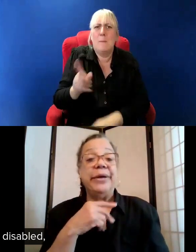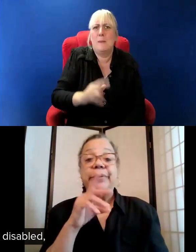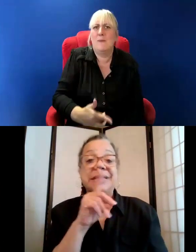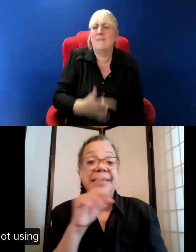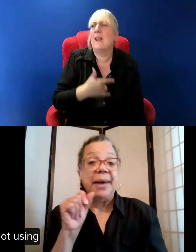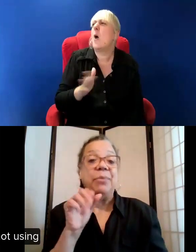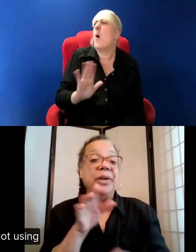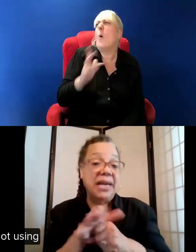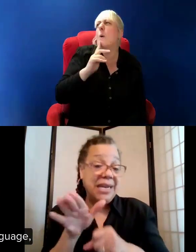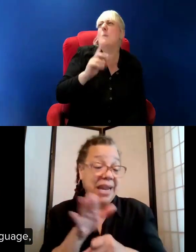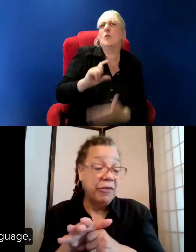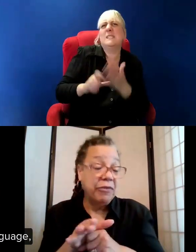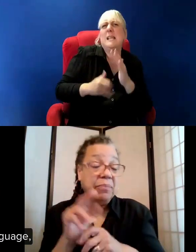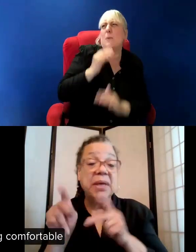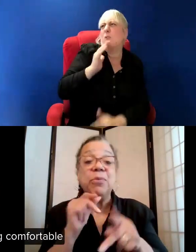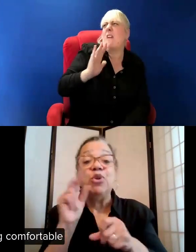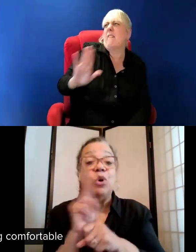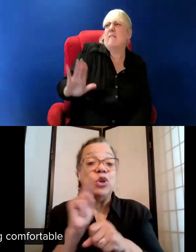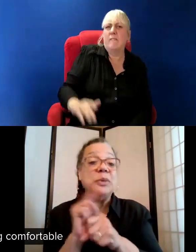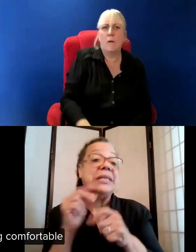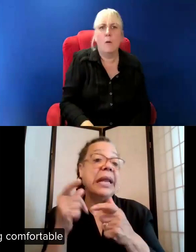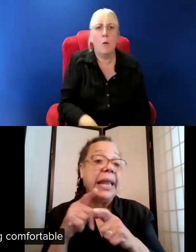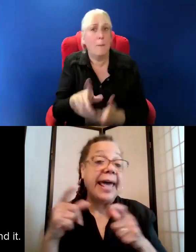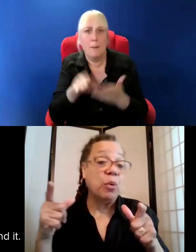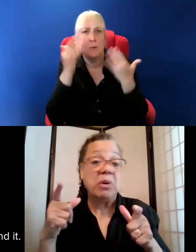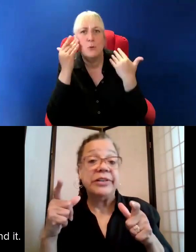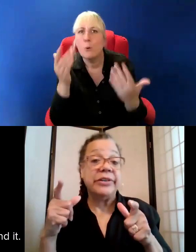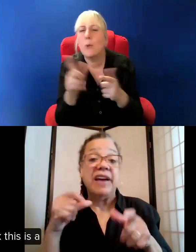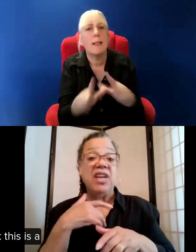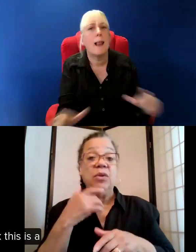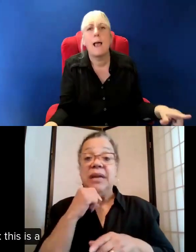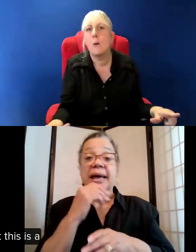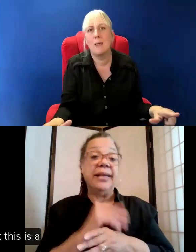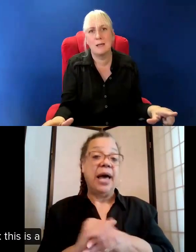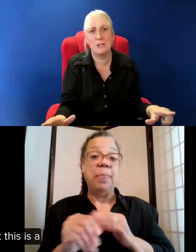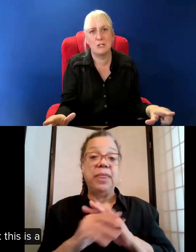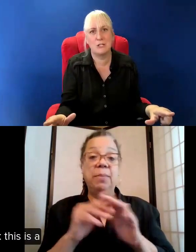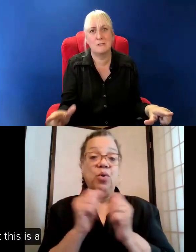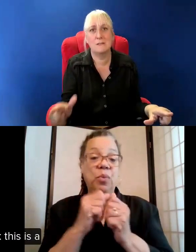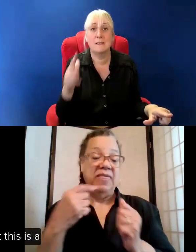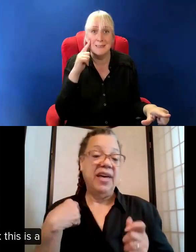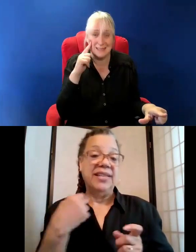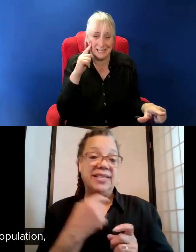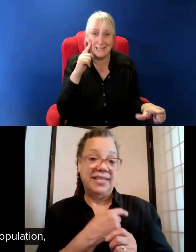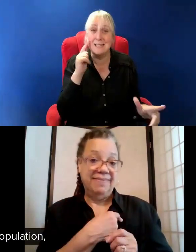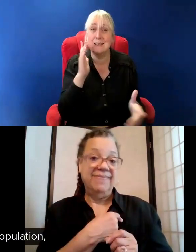as disabled, people not using the language, people feeling uncomfortable around it. So I think this